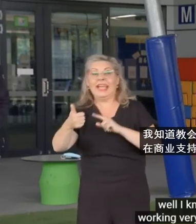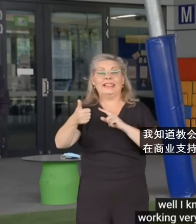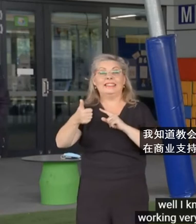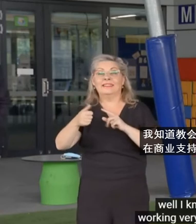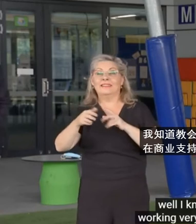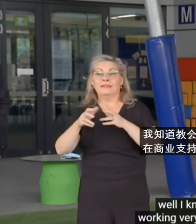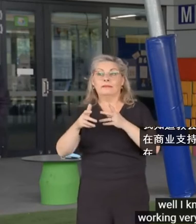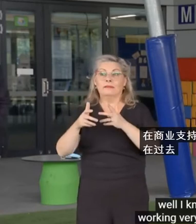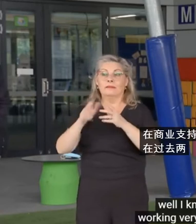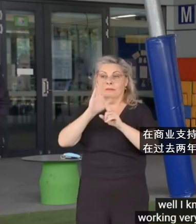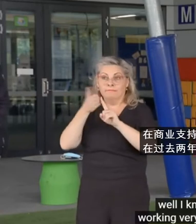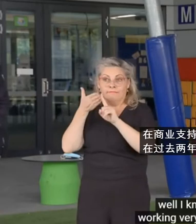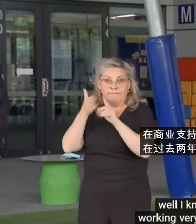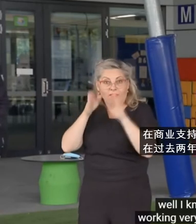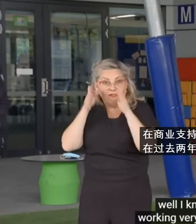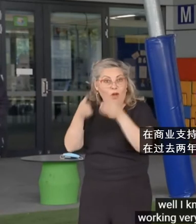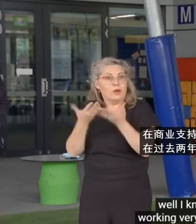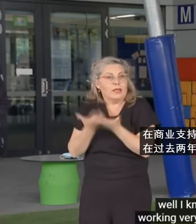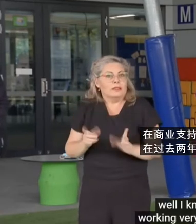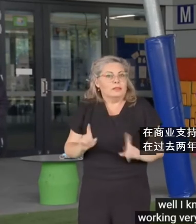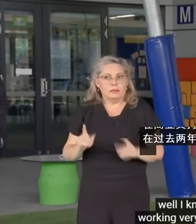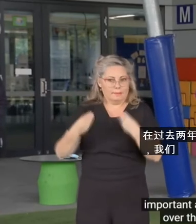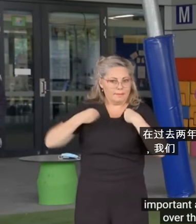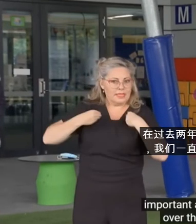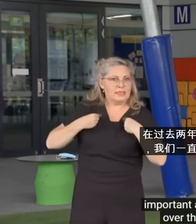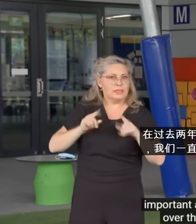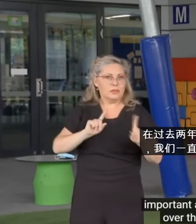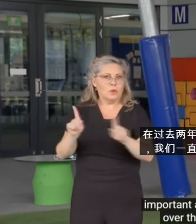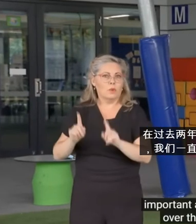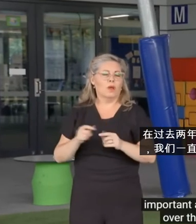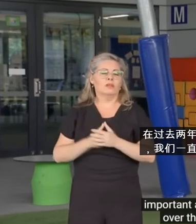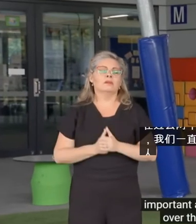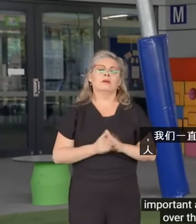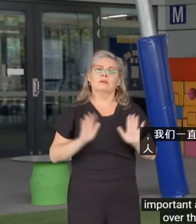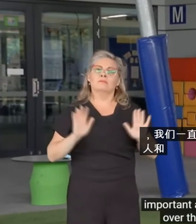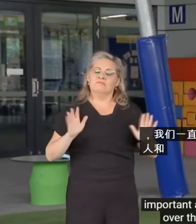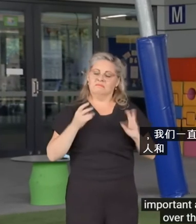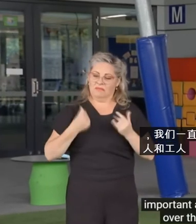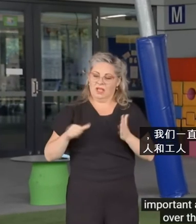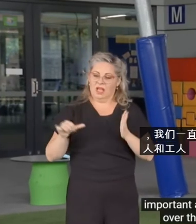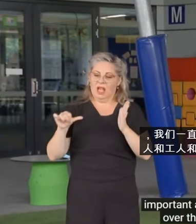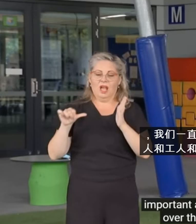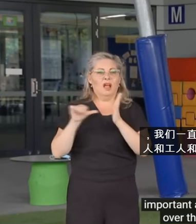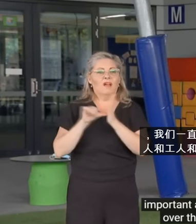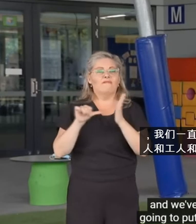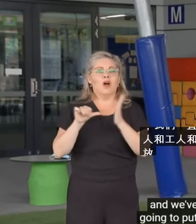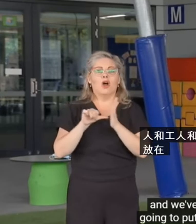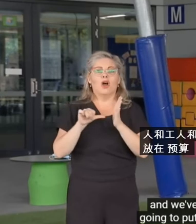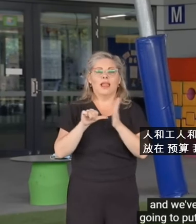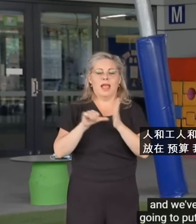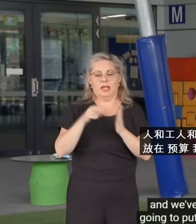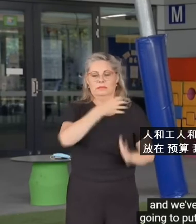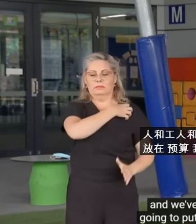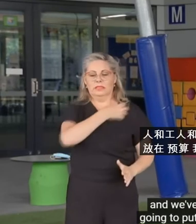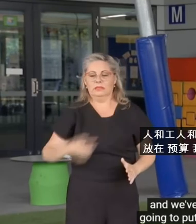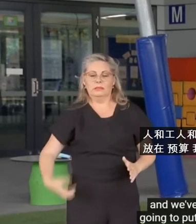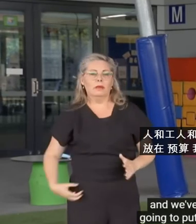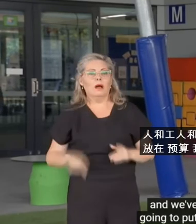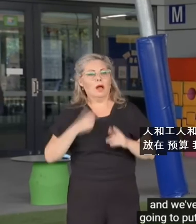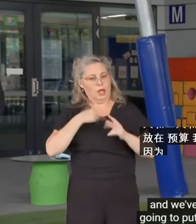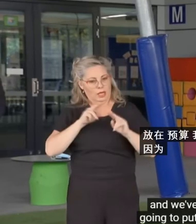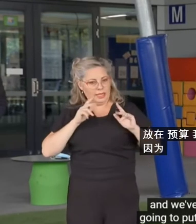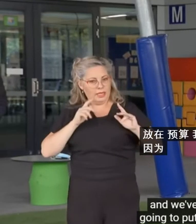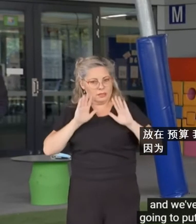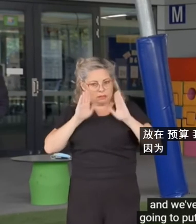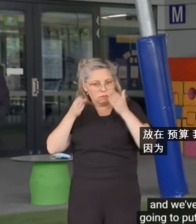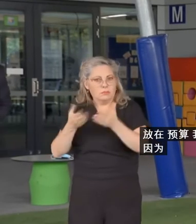very closely on business support, and we've done that over the last 2 years. And we've always said we're going to put people and workers and businesses before the budget. We were able